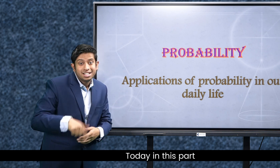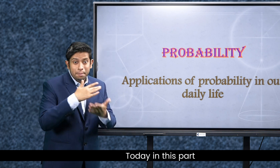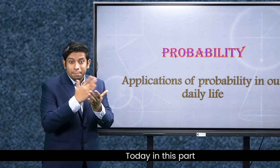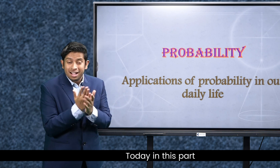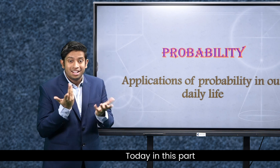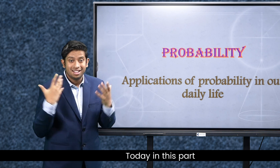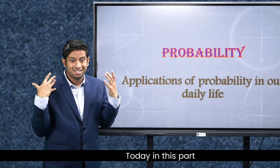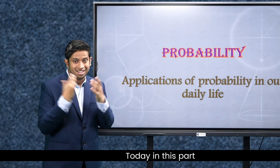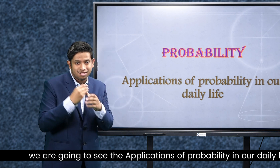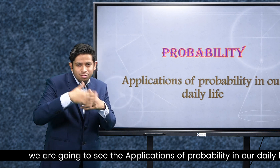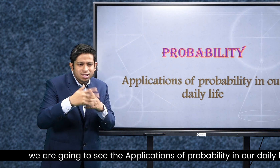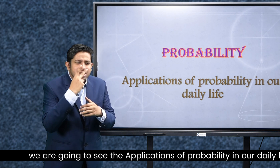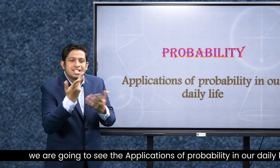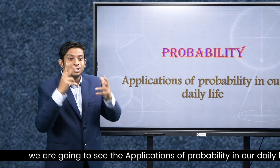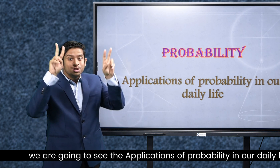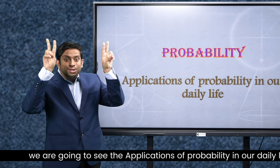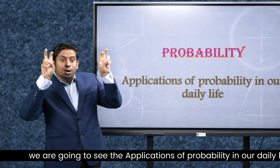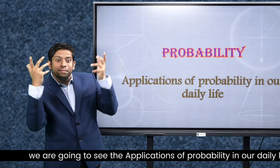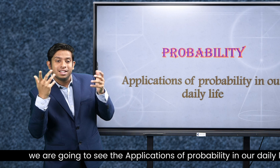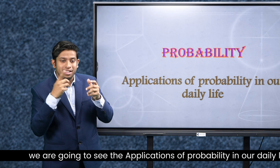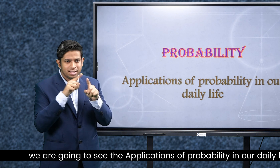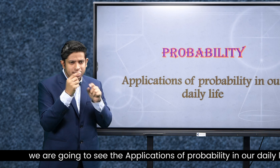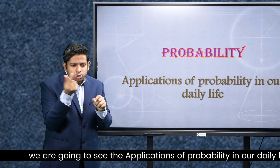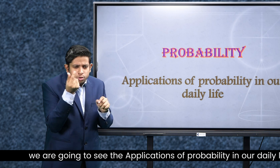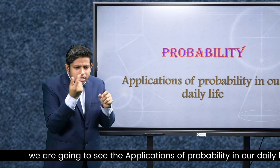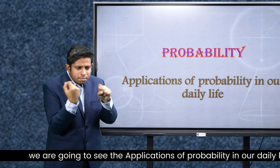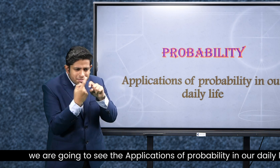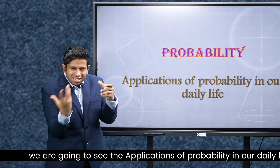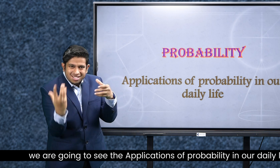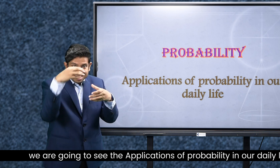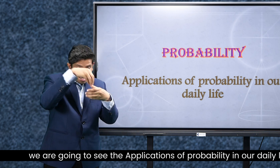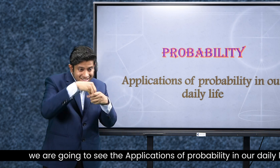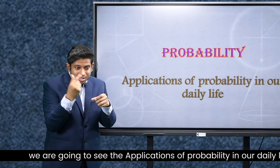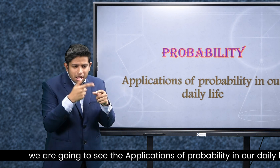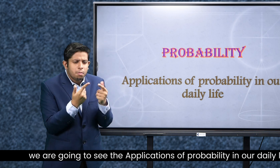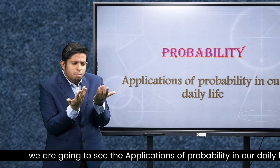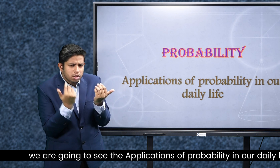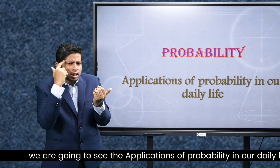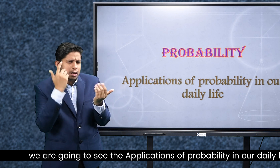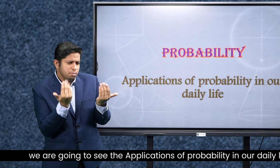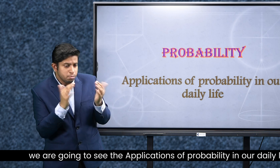Today, in this part, we are going to see the applications of probability in our daily life.